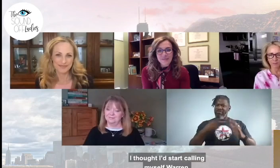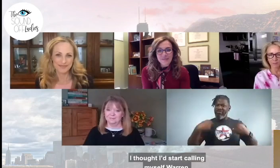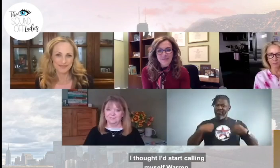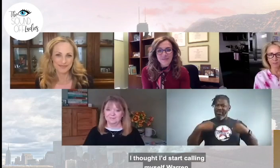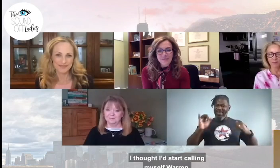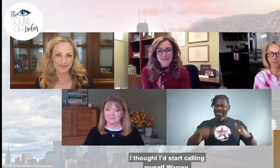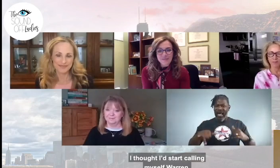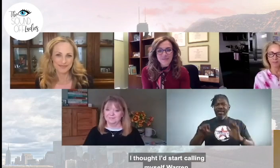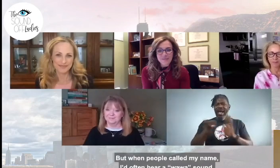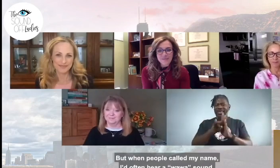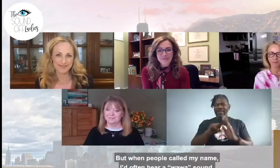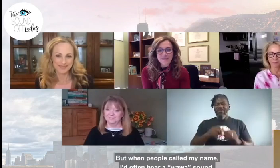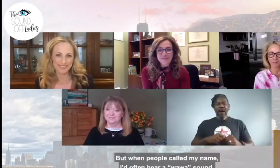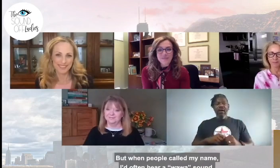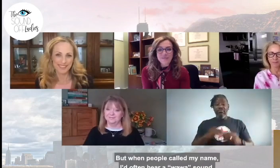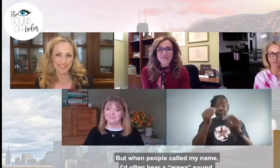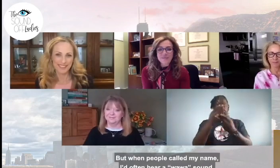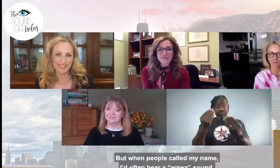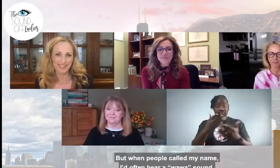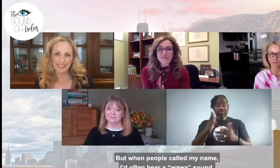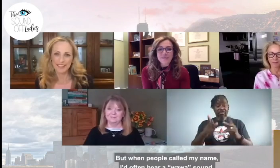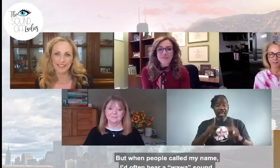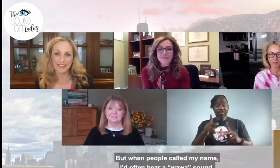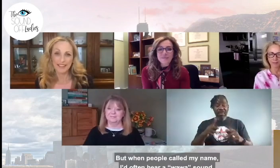would call me Warren. However,